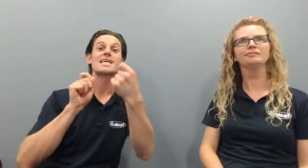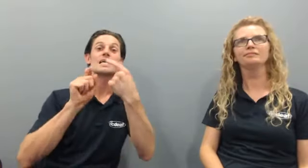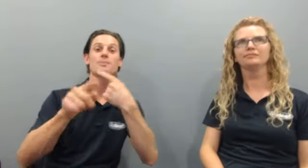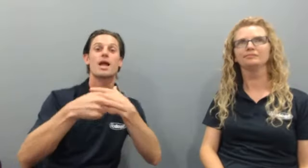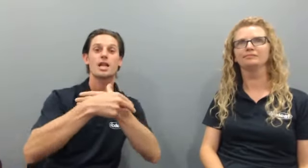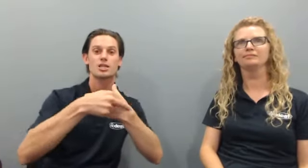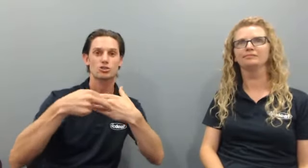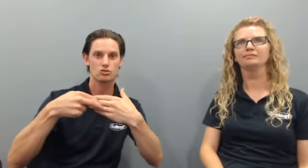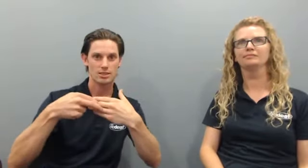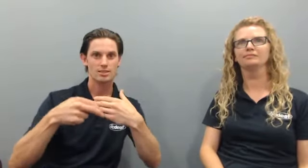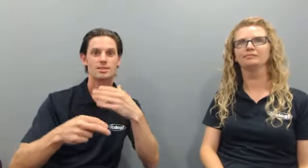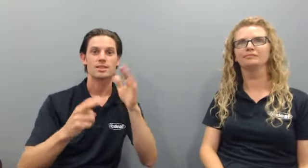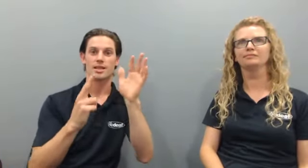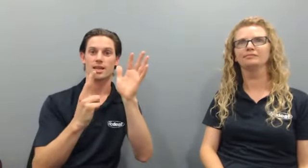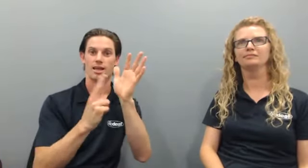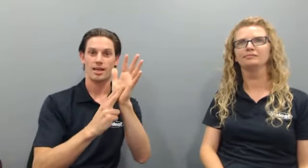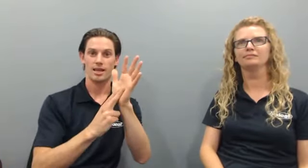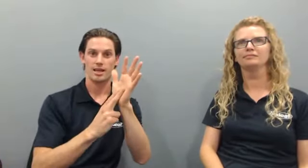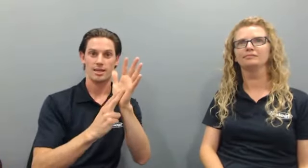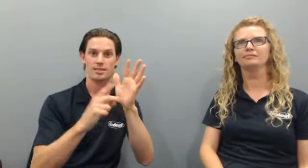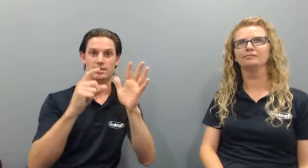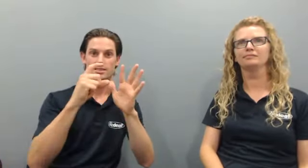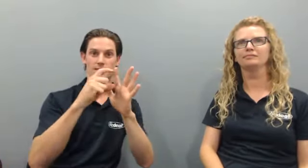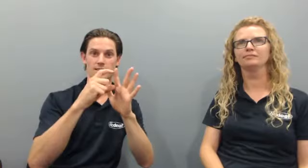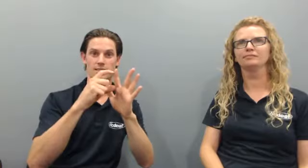The email address again is